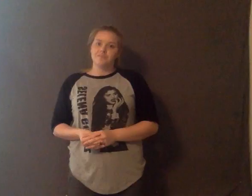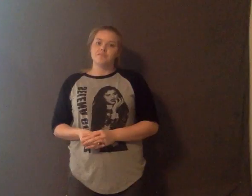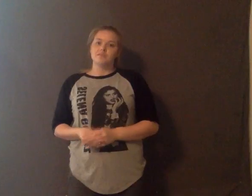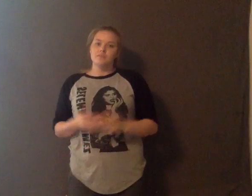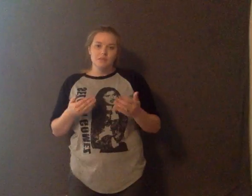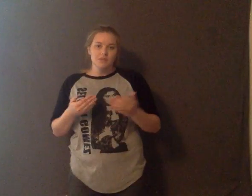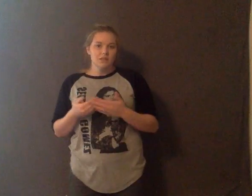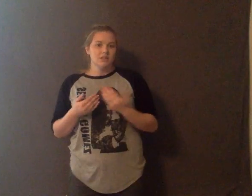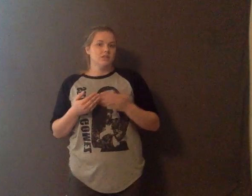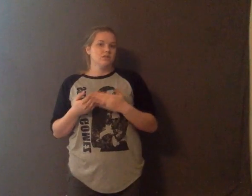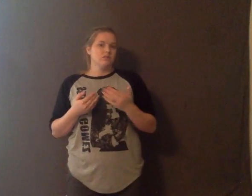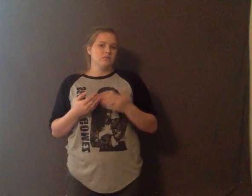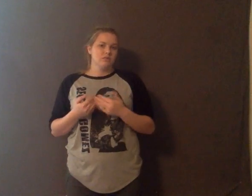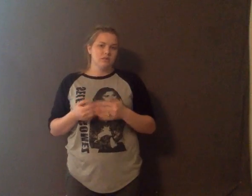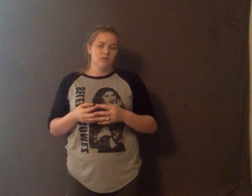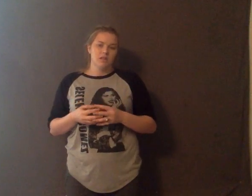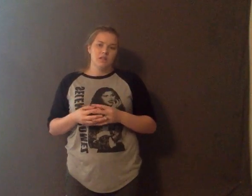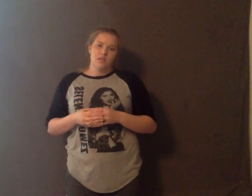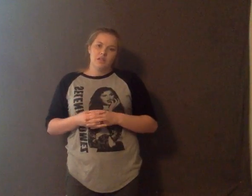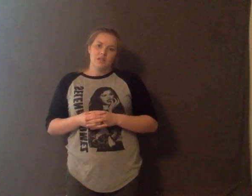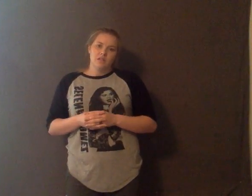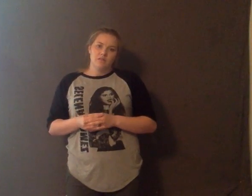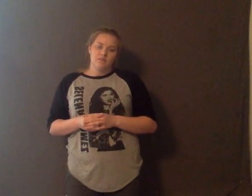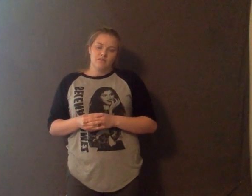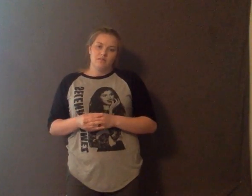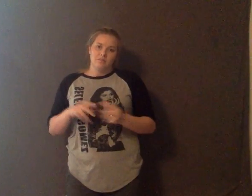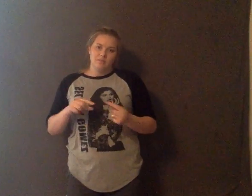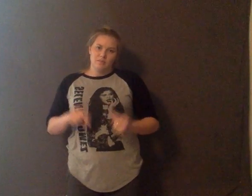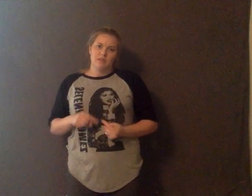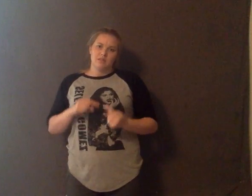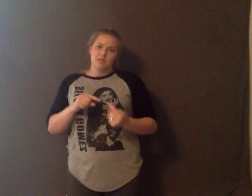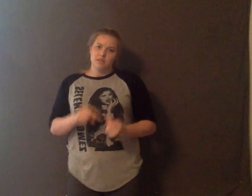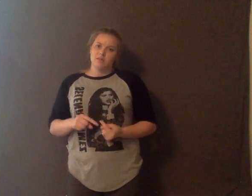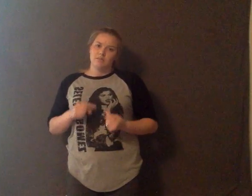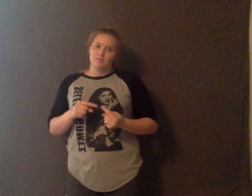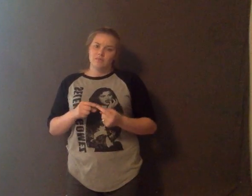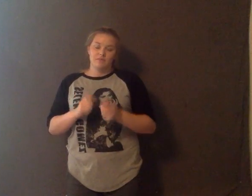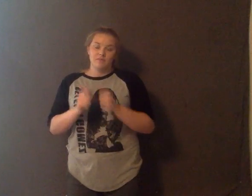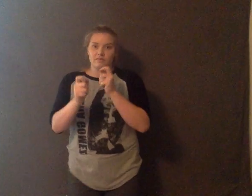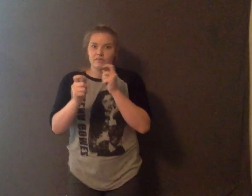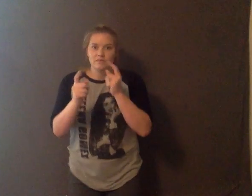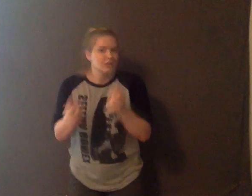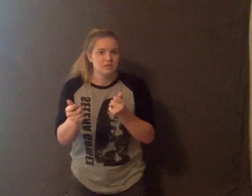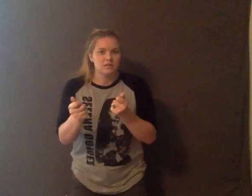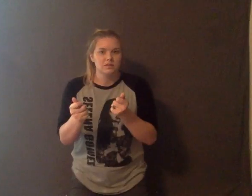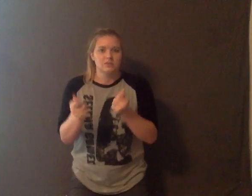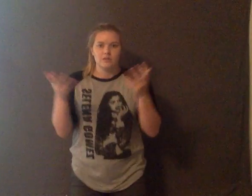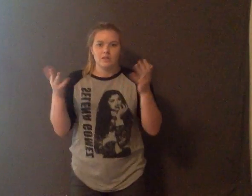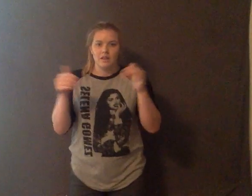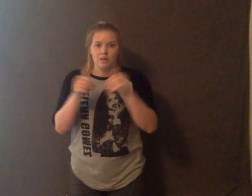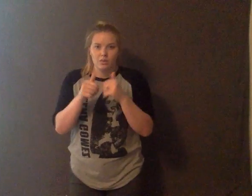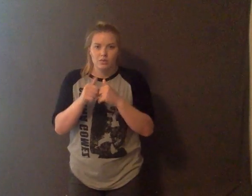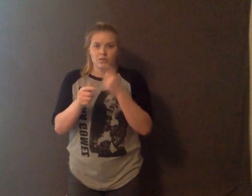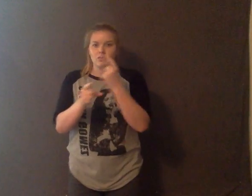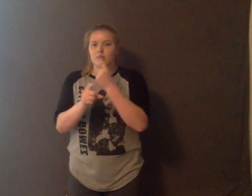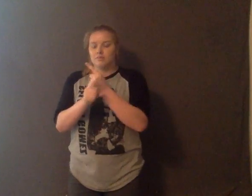easier. Just a lot of healing occurred very, very rapidly just by doing the right things for your body. When you're